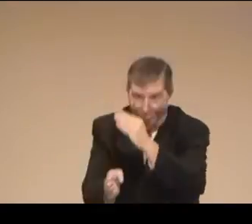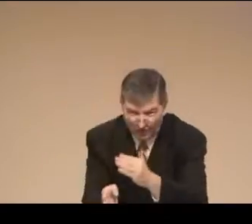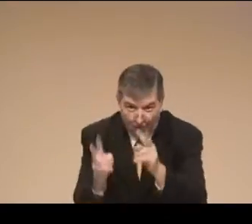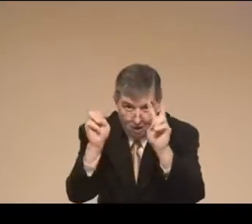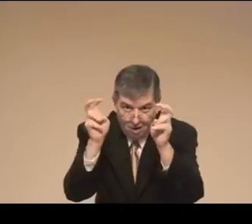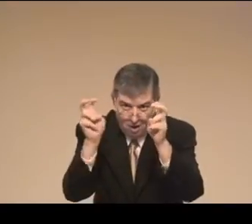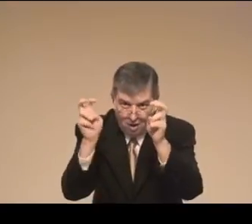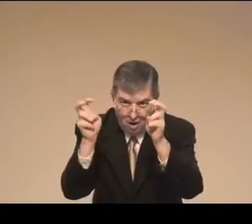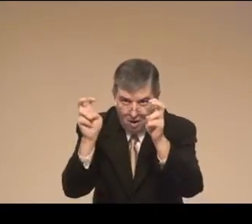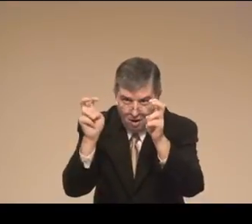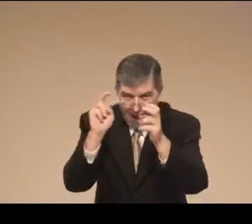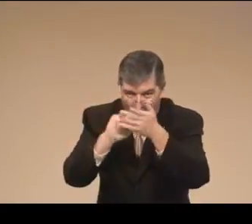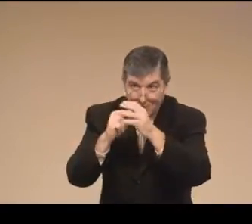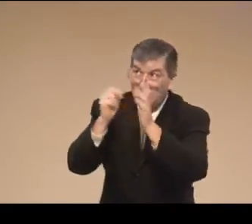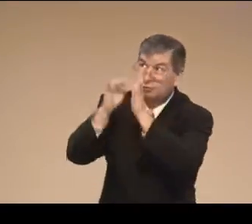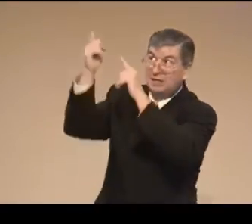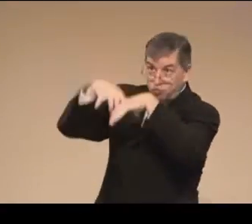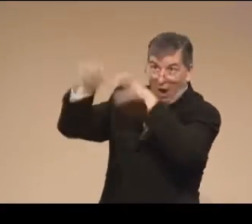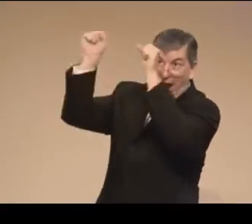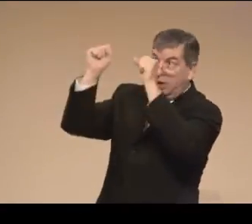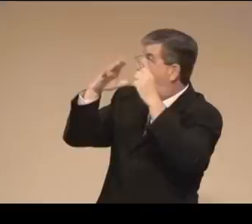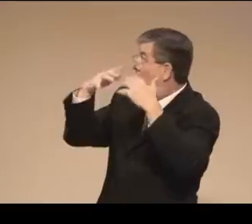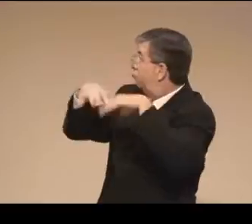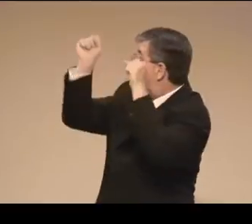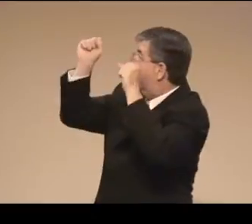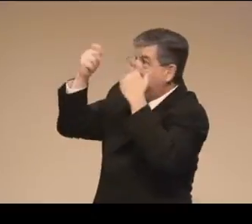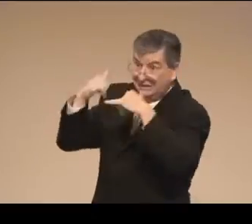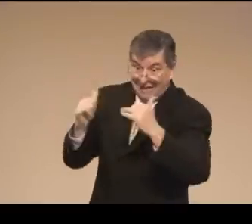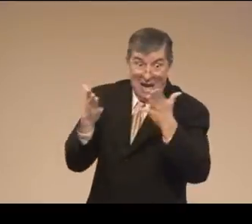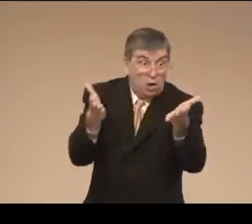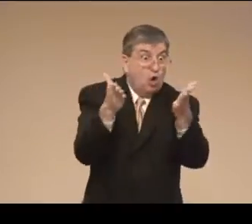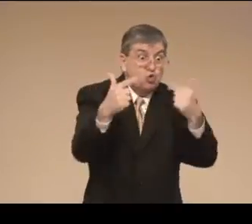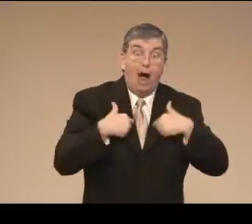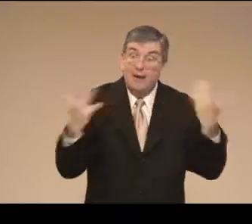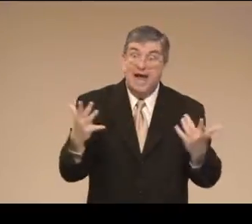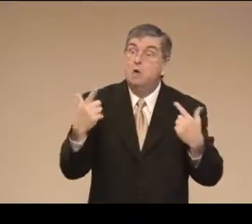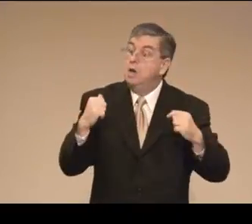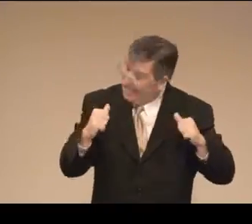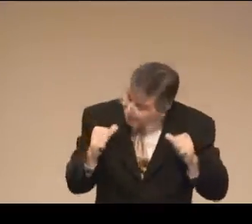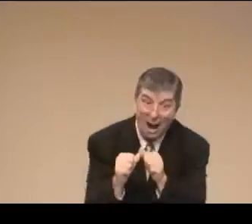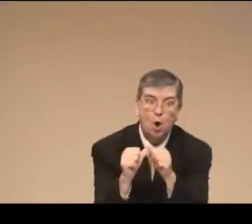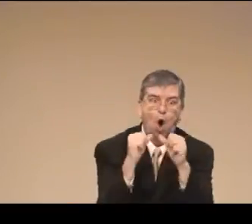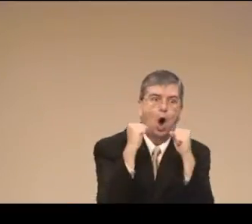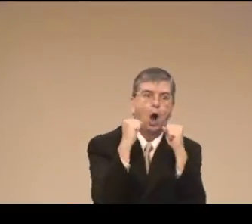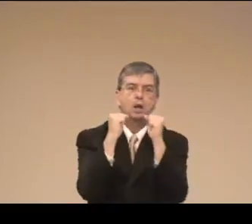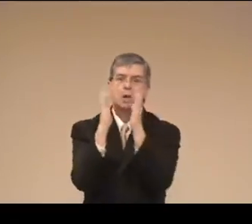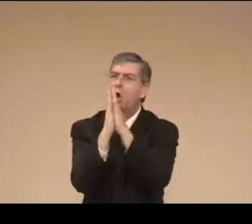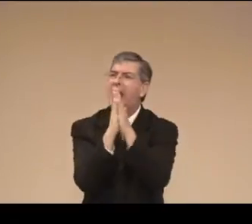over. Until it's over, right? Until Jesus comes and raptures you and me.